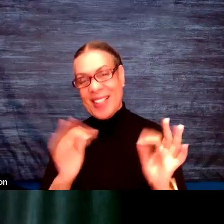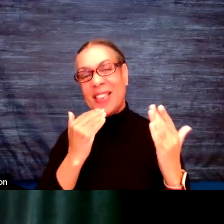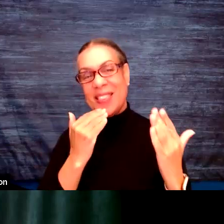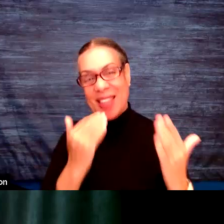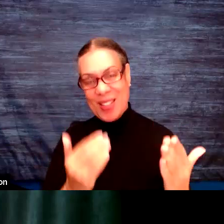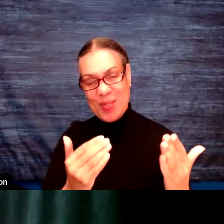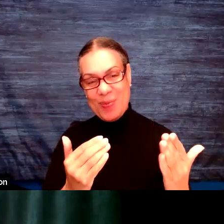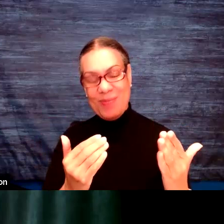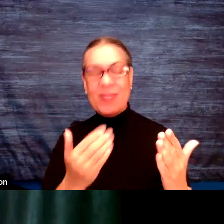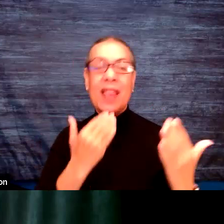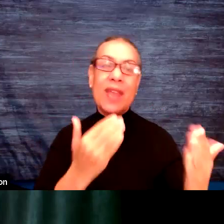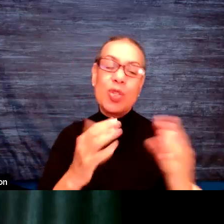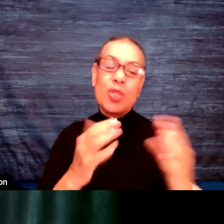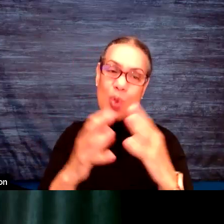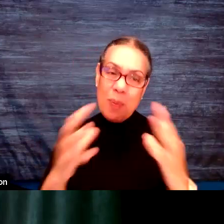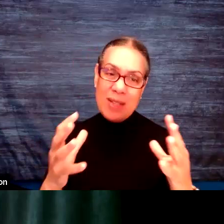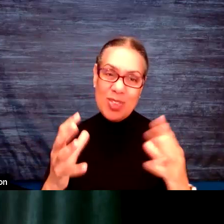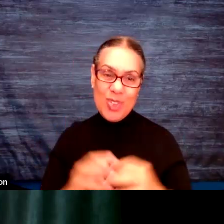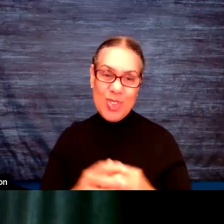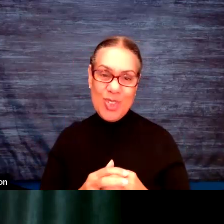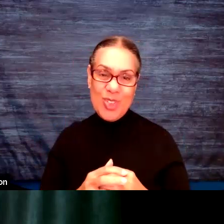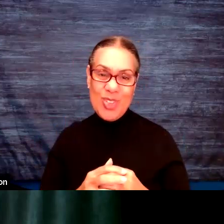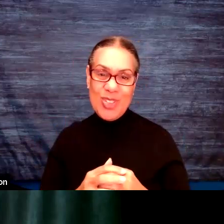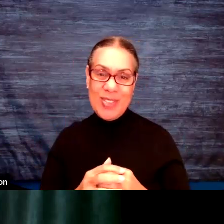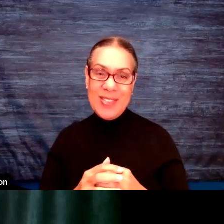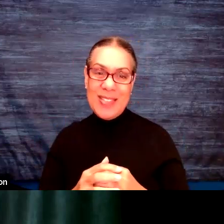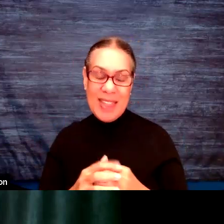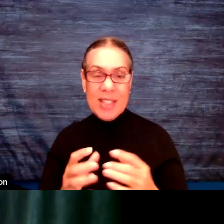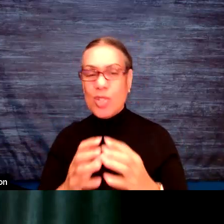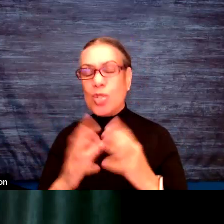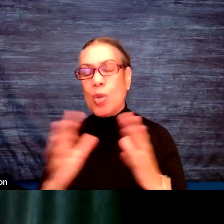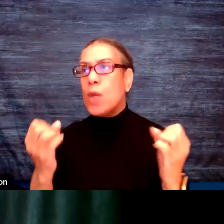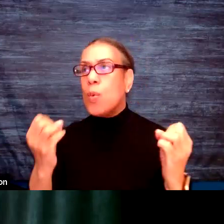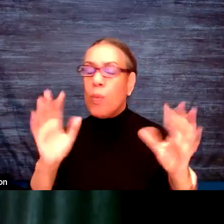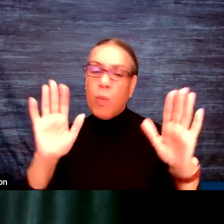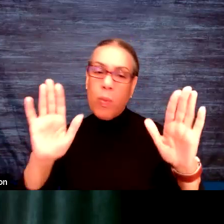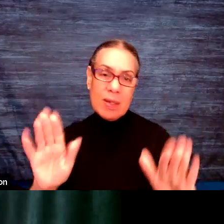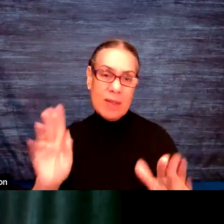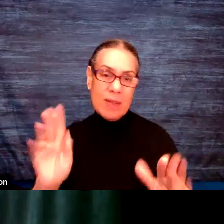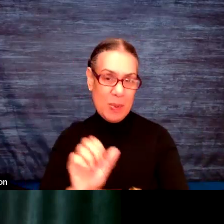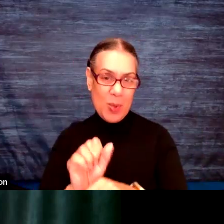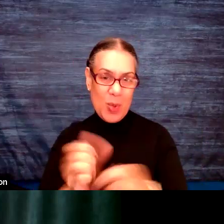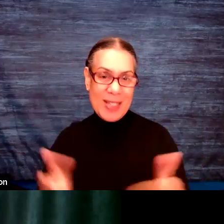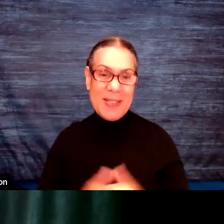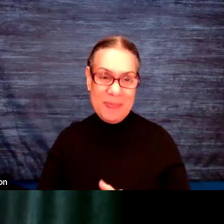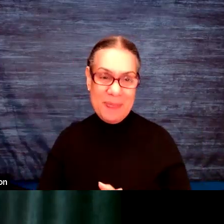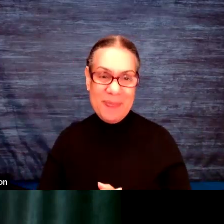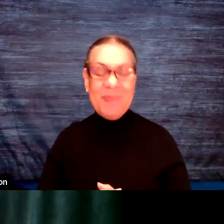to be there. Thank you so much. And I'm just so proud to work amongst so many wonderful educators in the district.